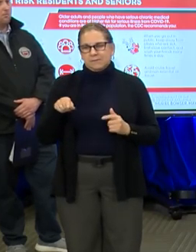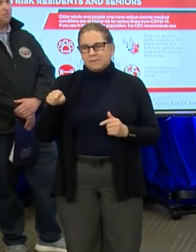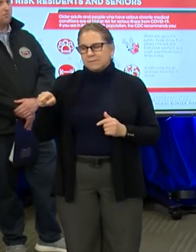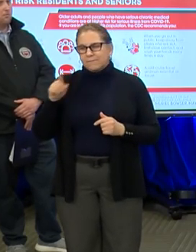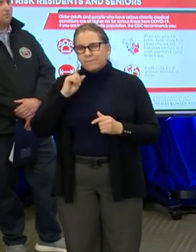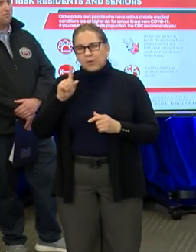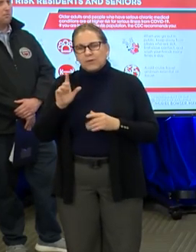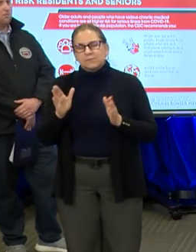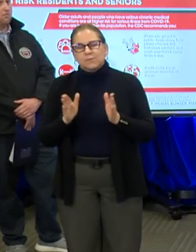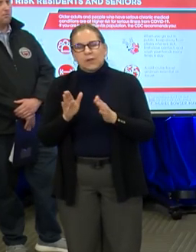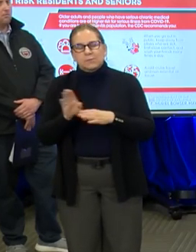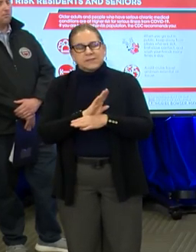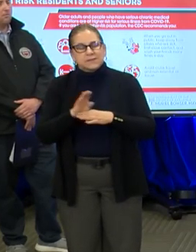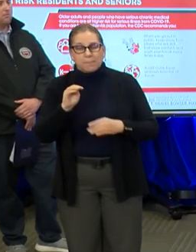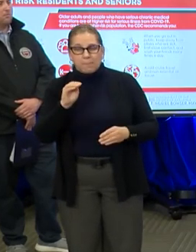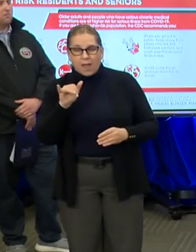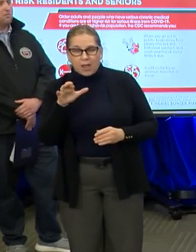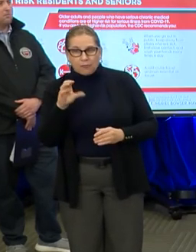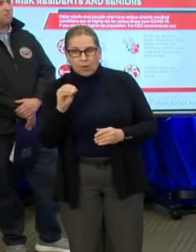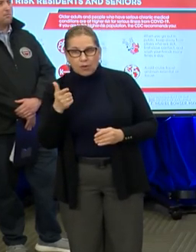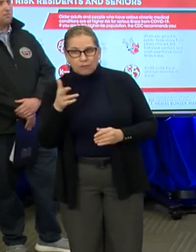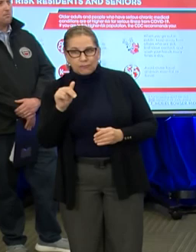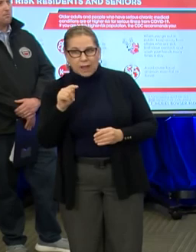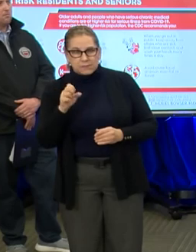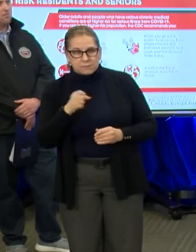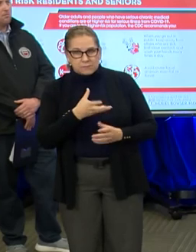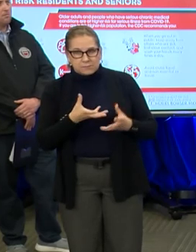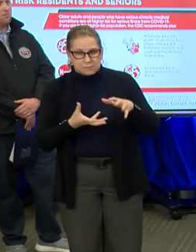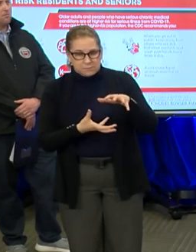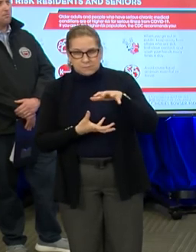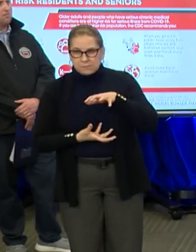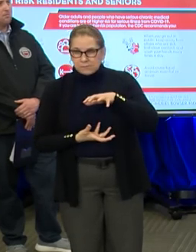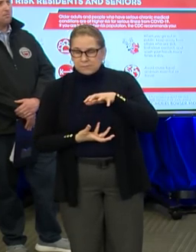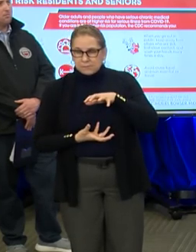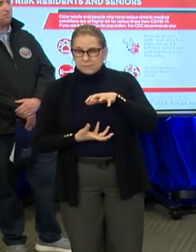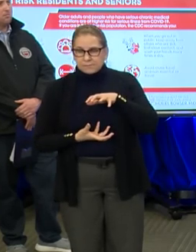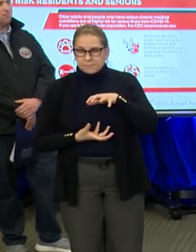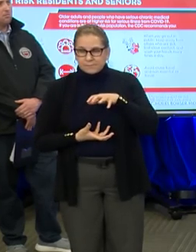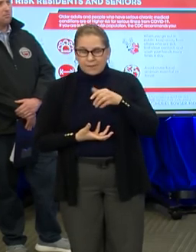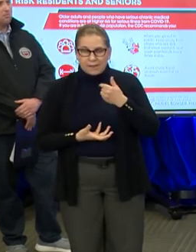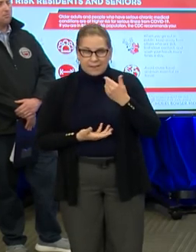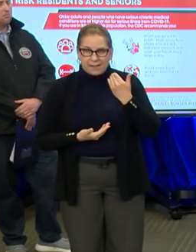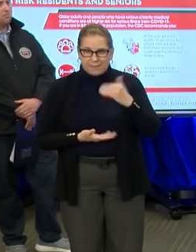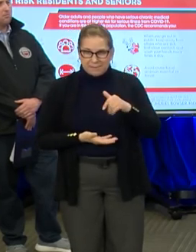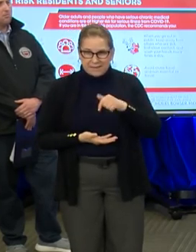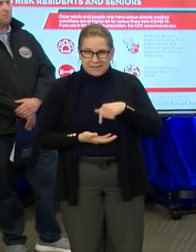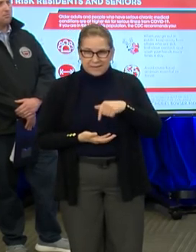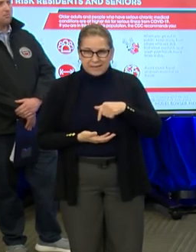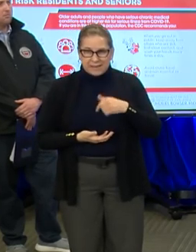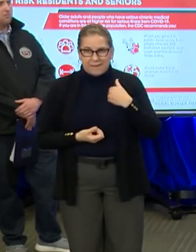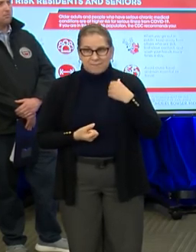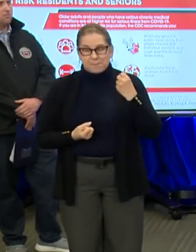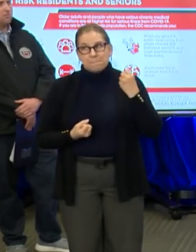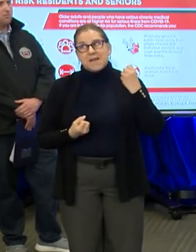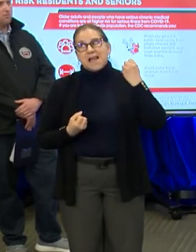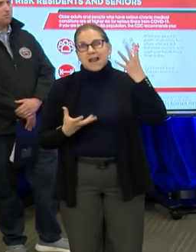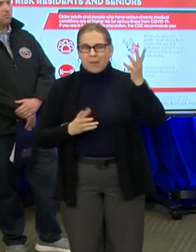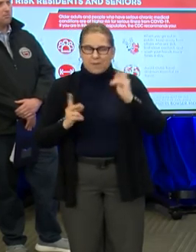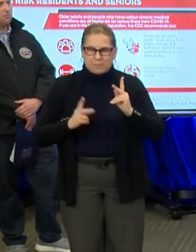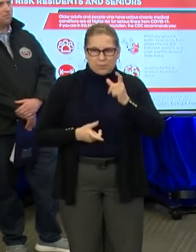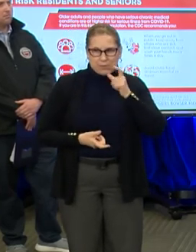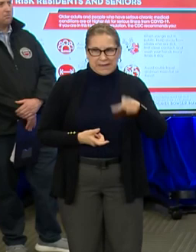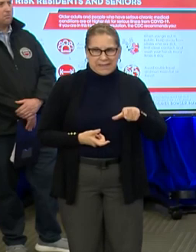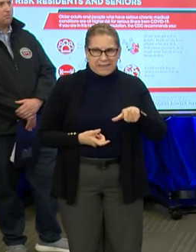program. And when I say limited, I mean because we have a lot of need, and we have identified a small pot of money.